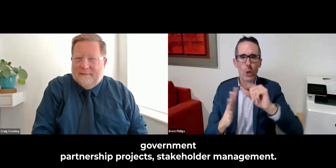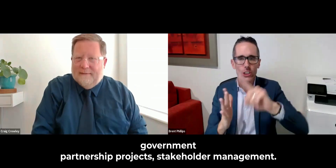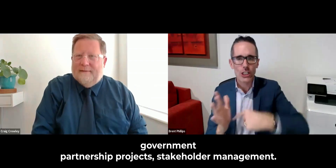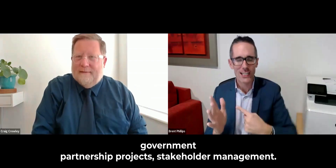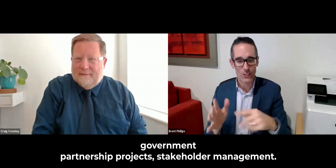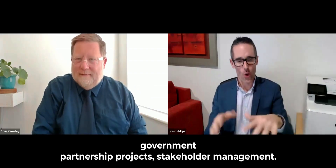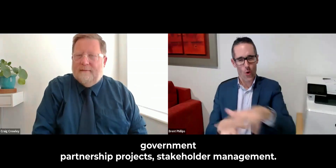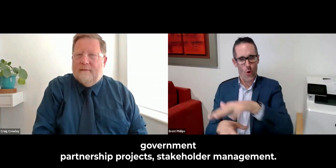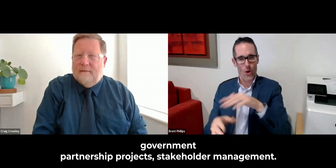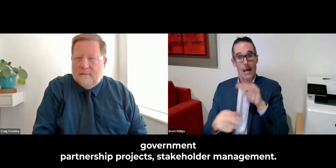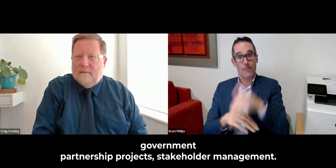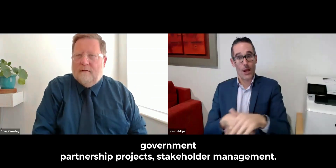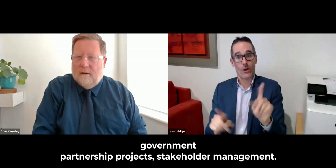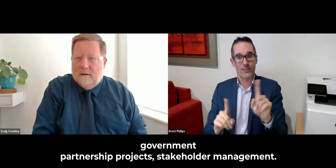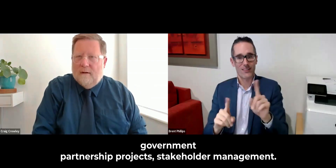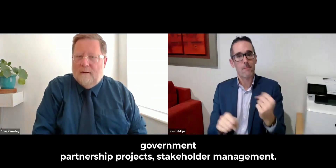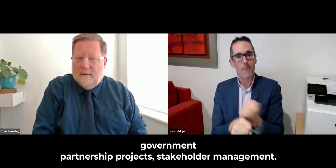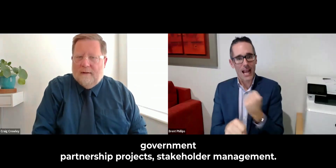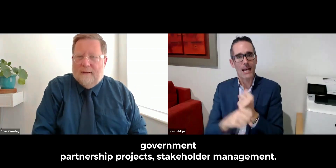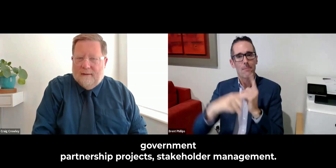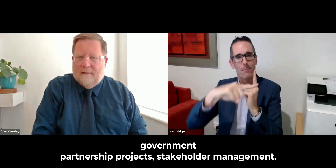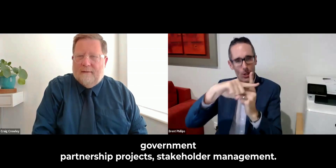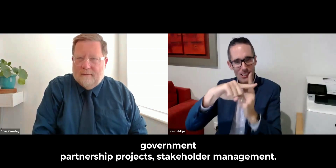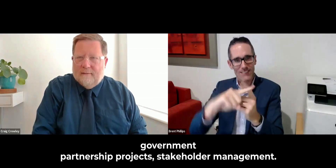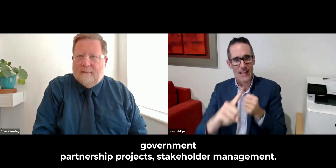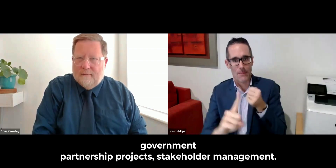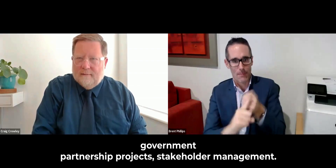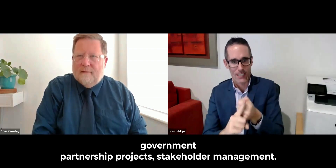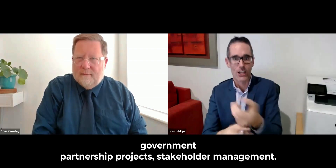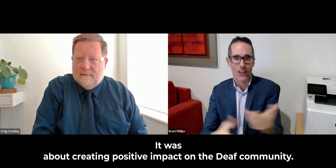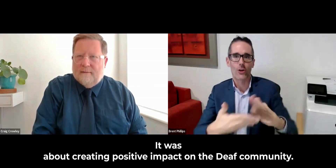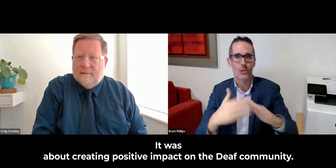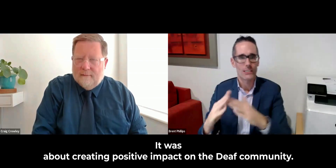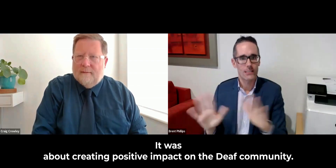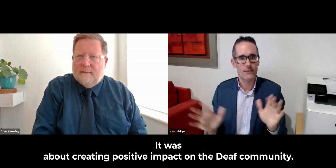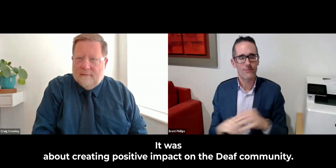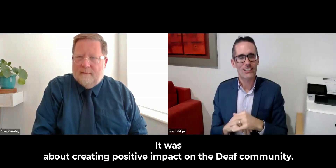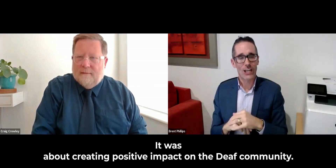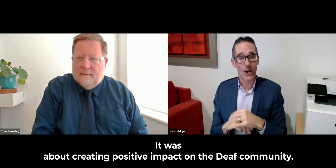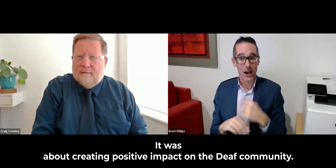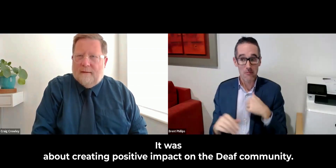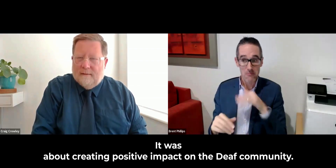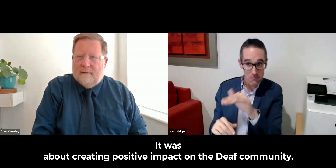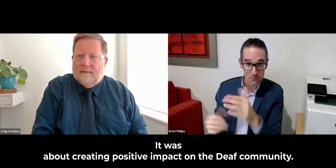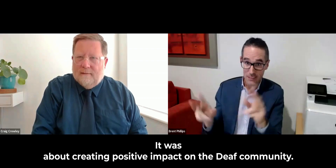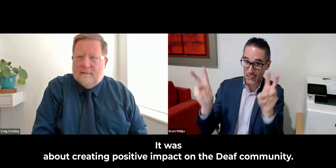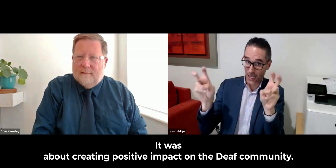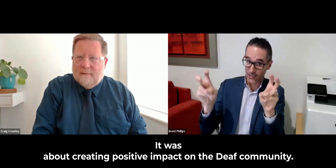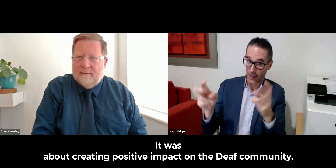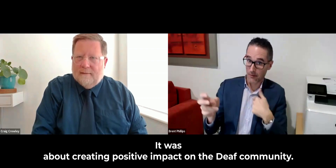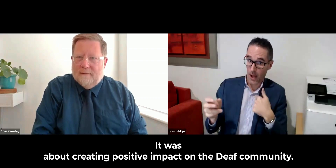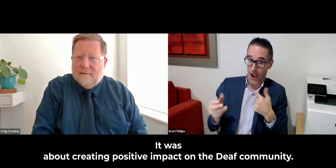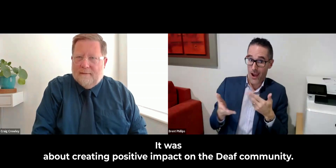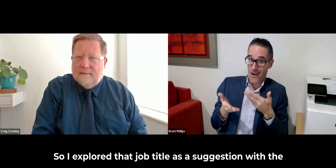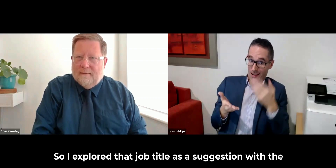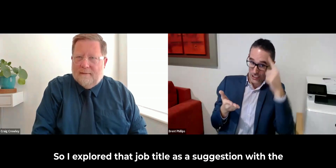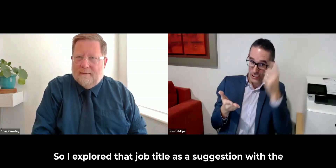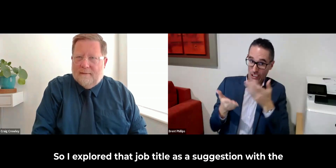government, partnership, projects, stakeholder management. It was about creating positive impact on the deaf community. So